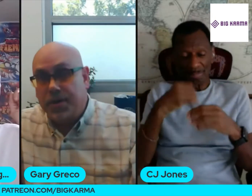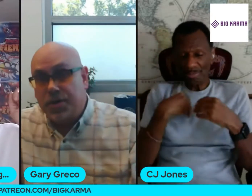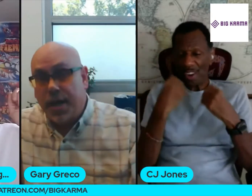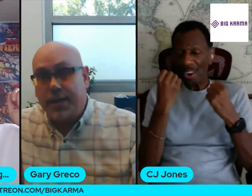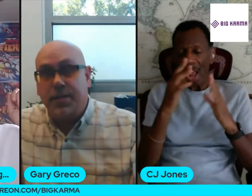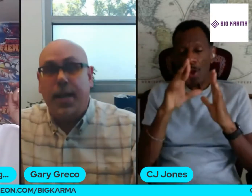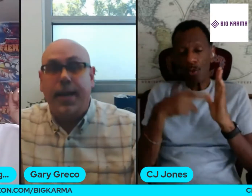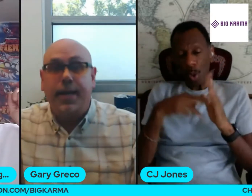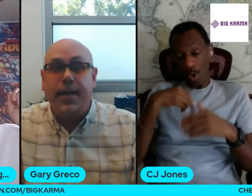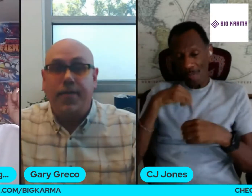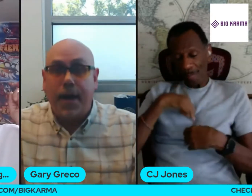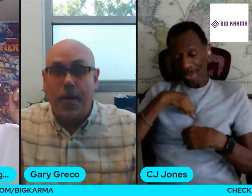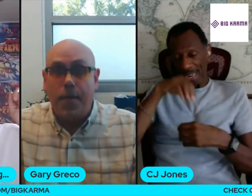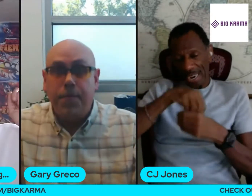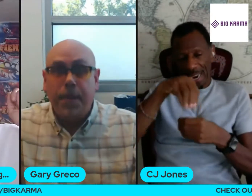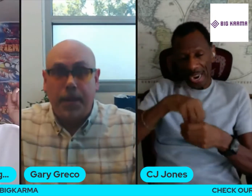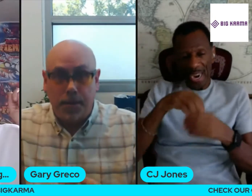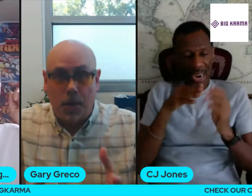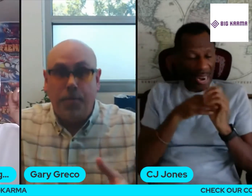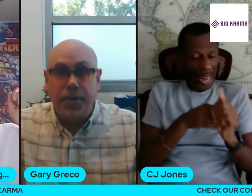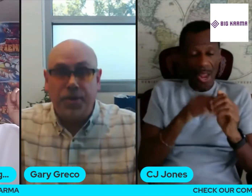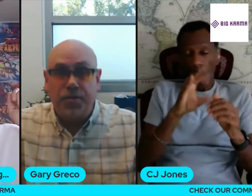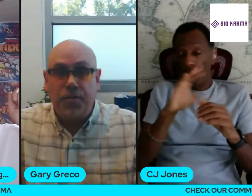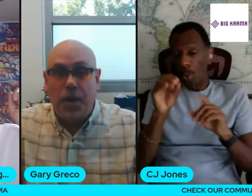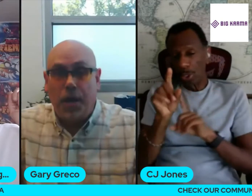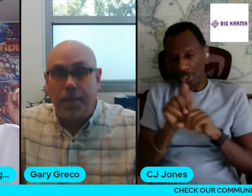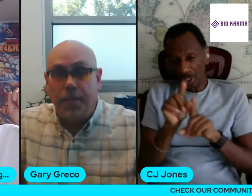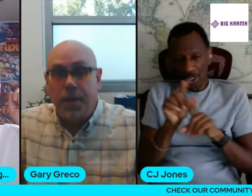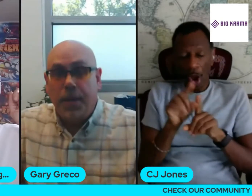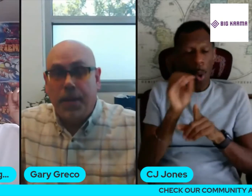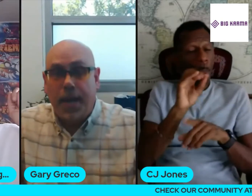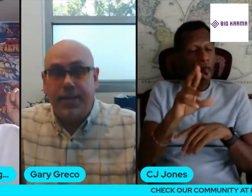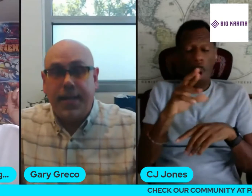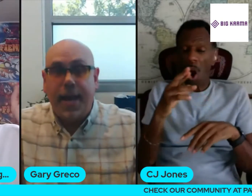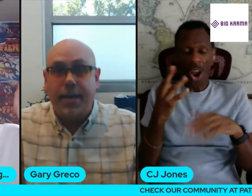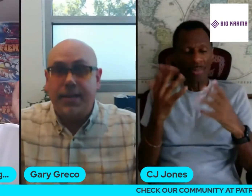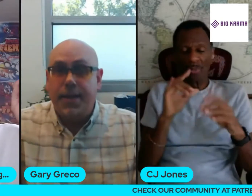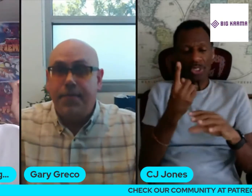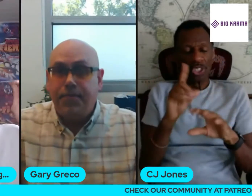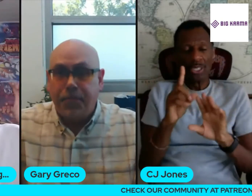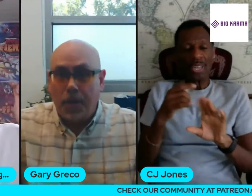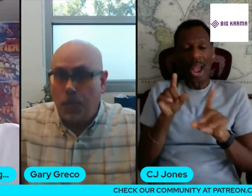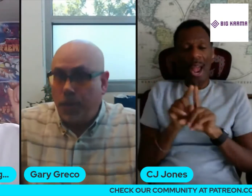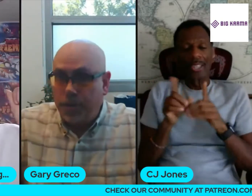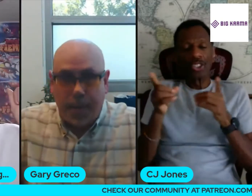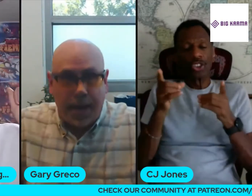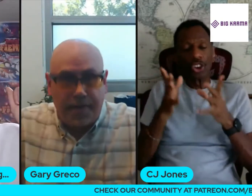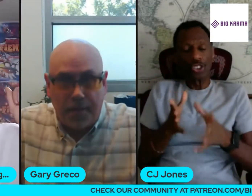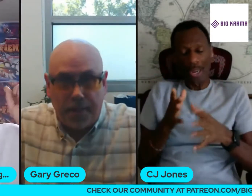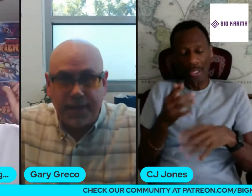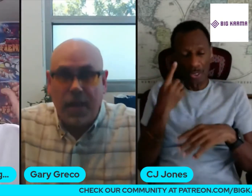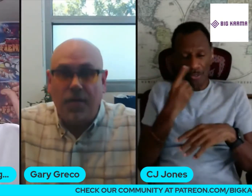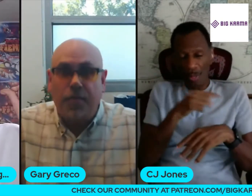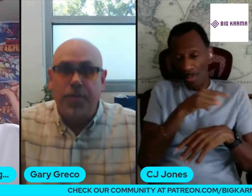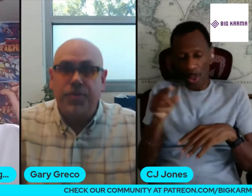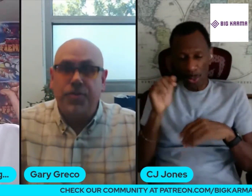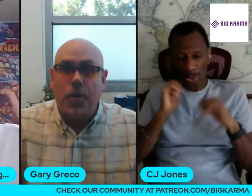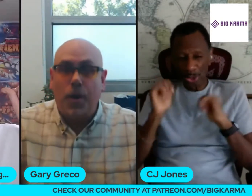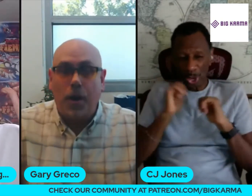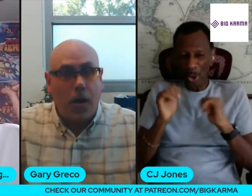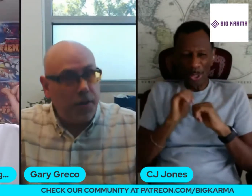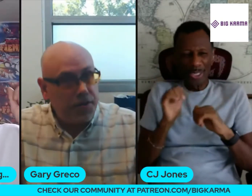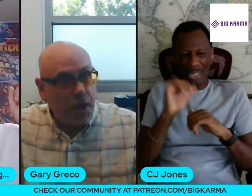possible pitch decks that I can give out, pitch to contacts that involve myself or